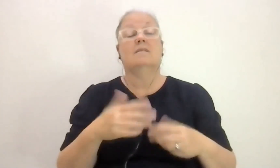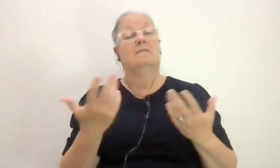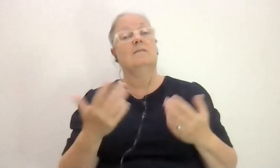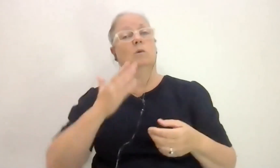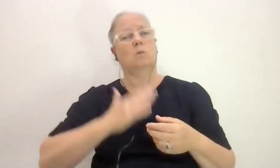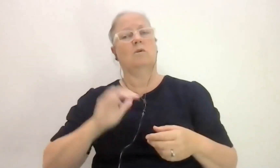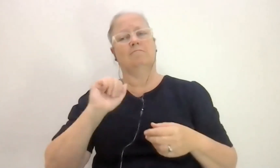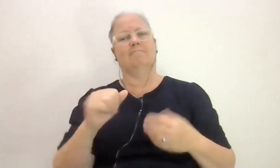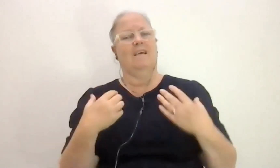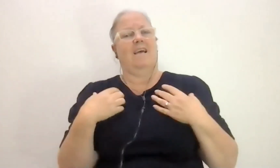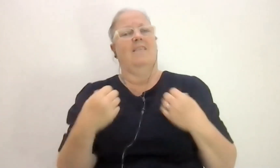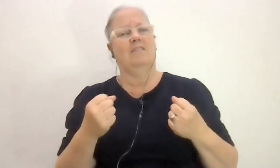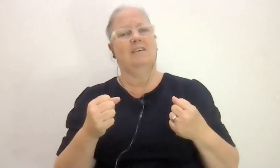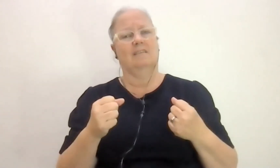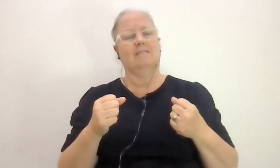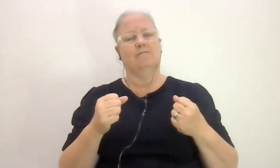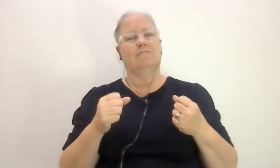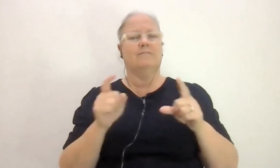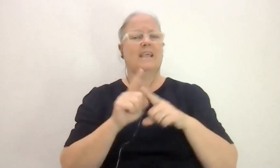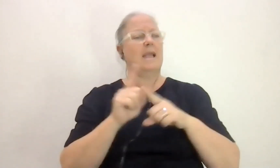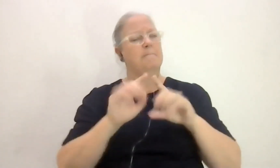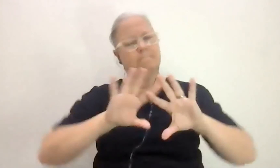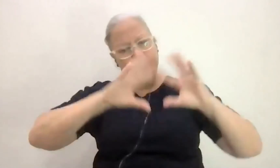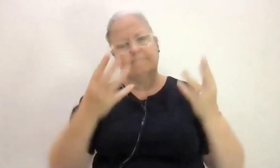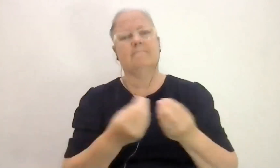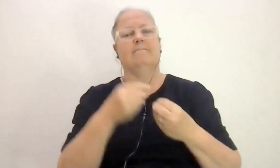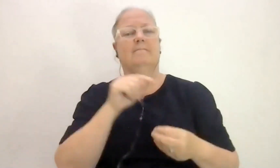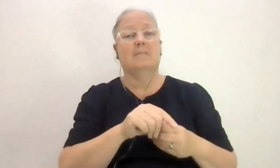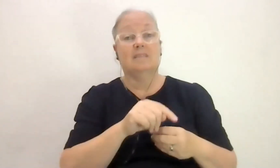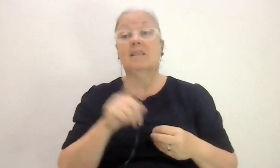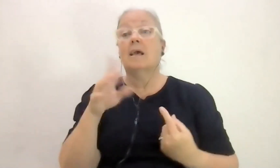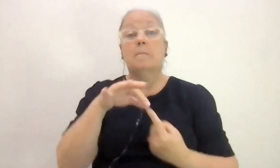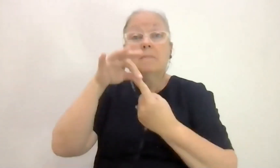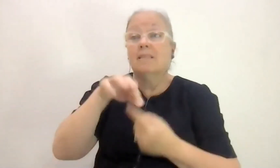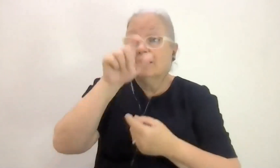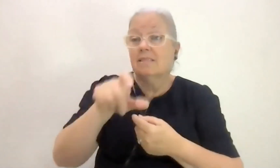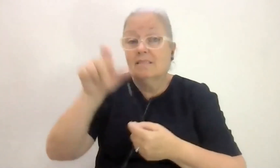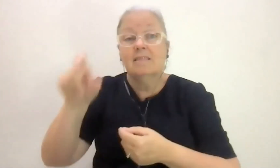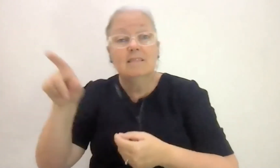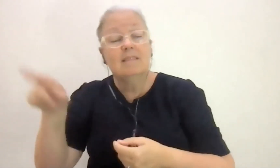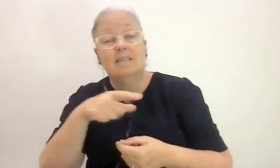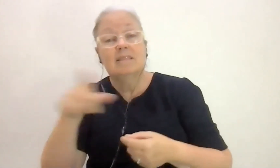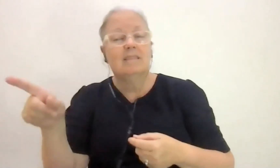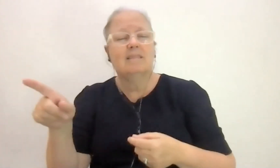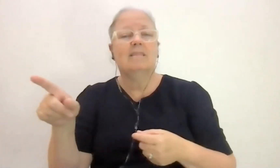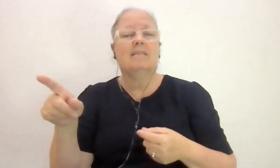coverage, as the number of the specialists in the mental health is very low in most of